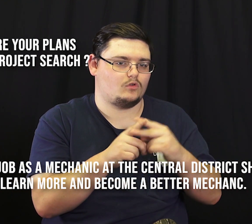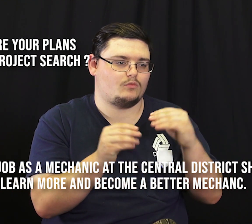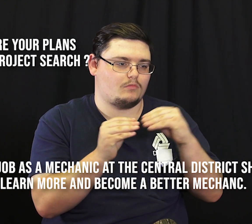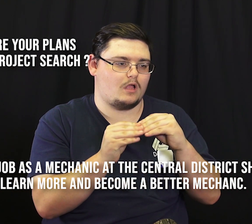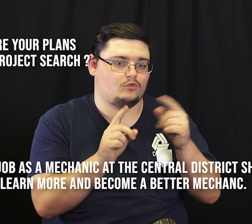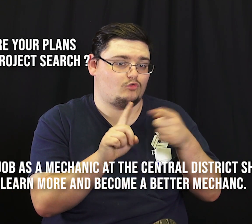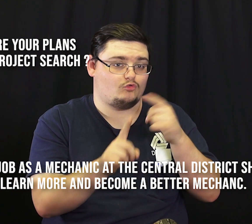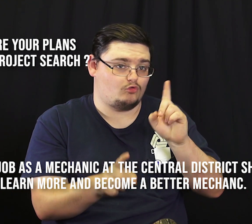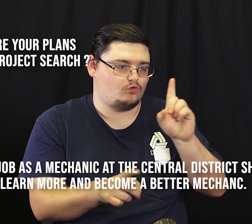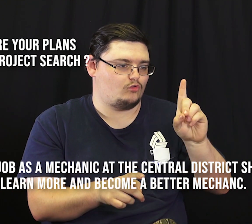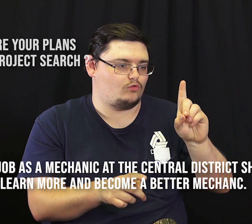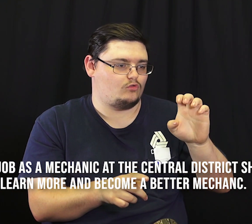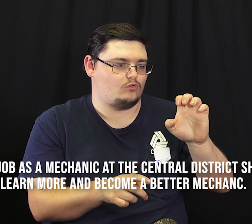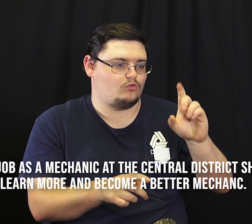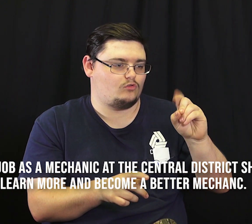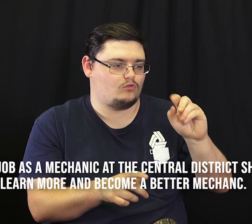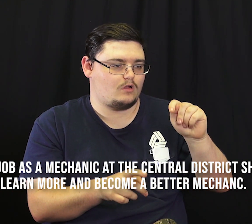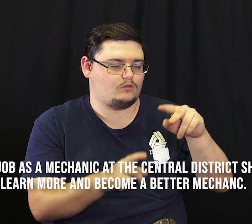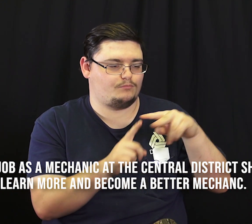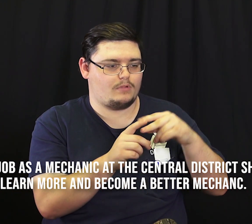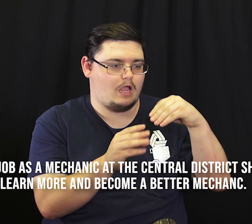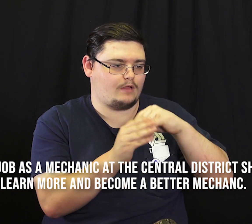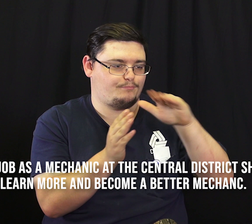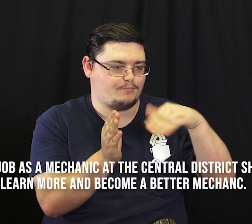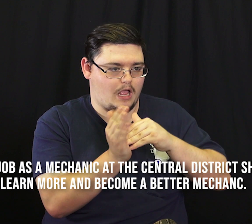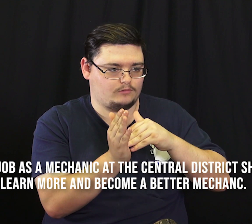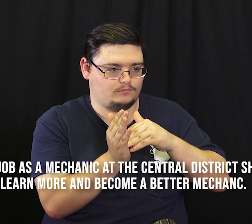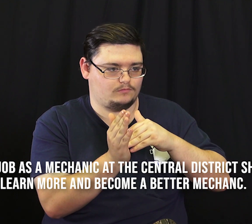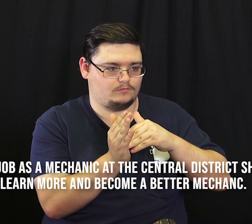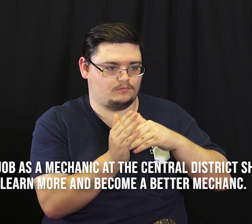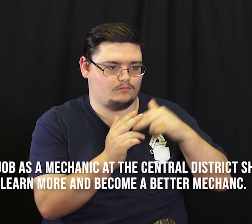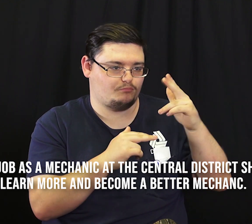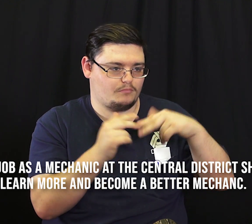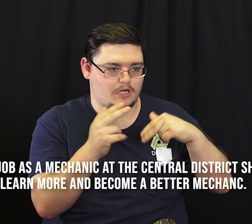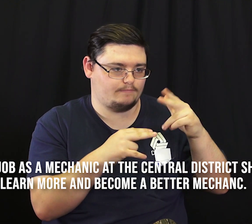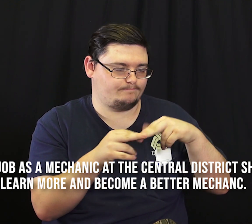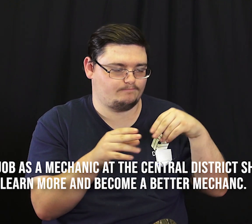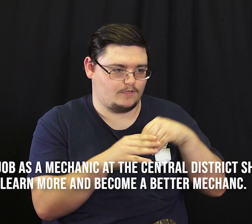I got a job as a mechanic here at DelDOT in the Central District shop.